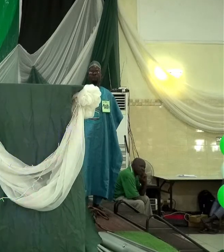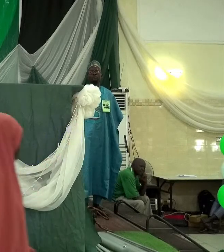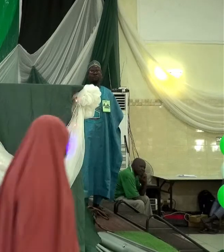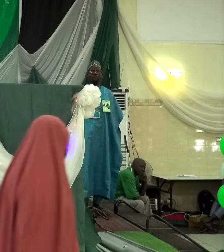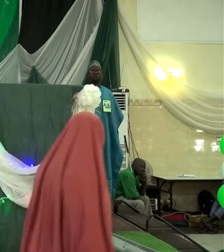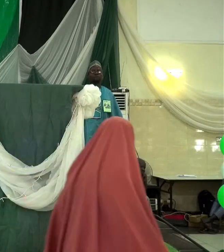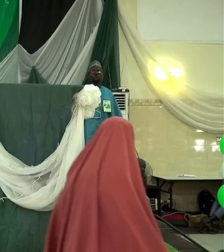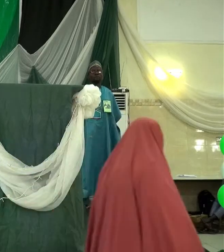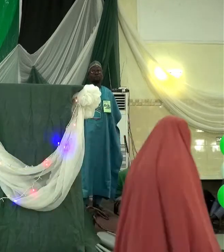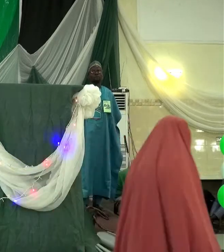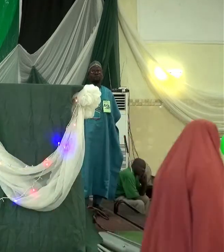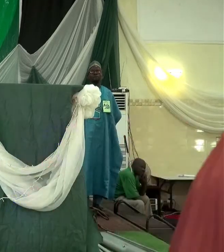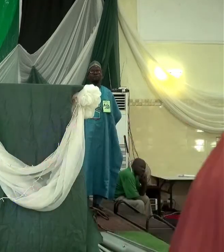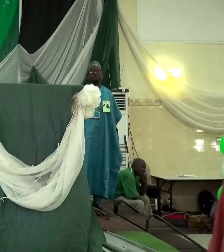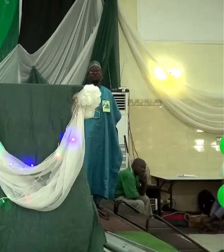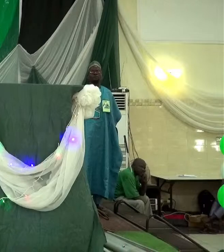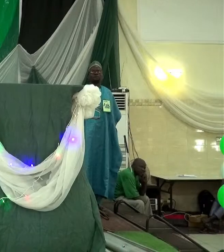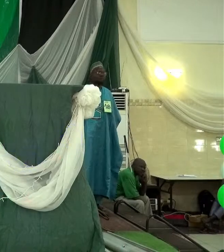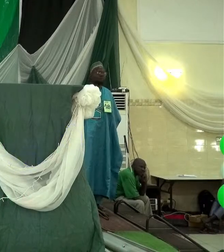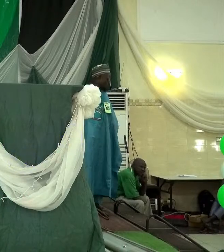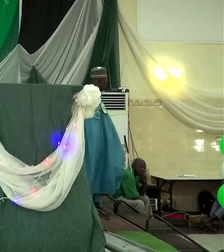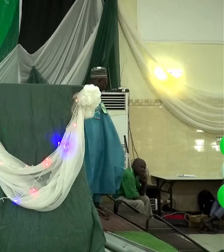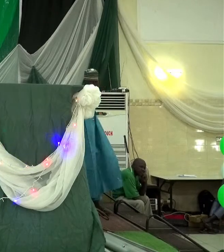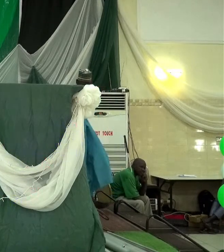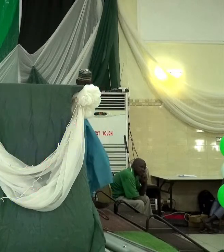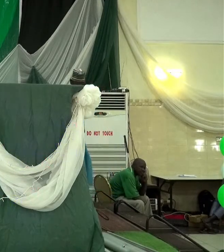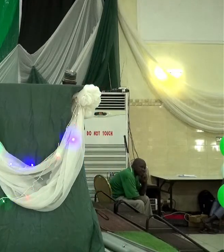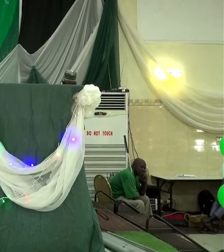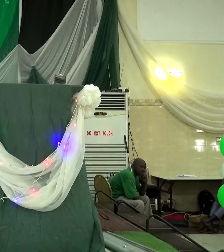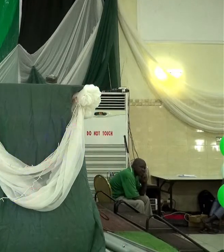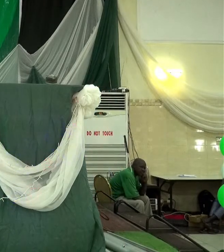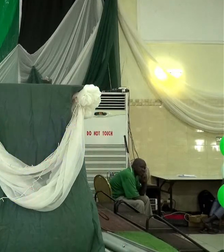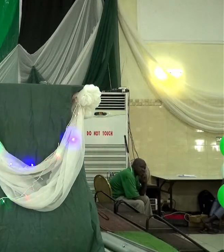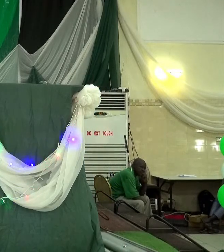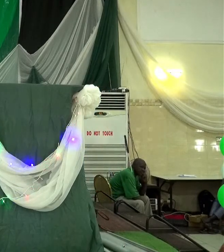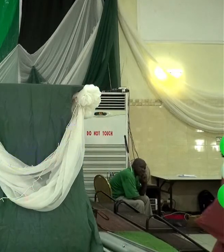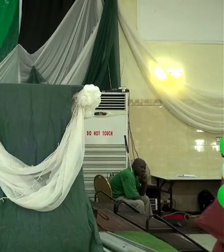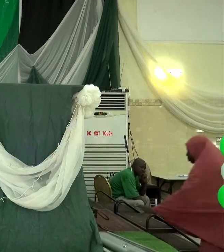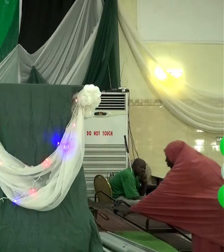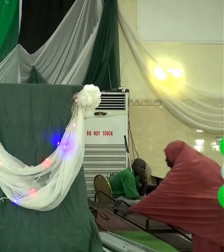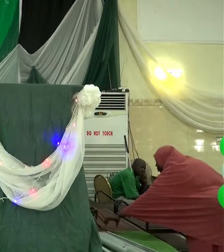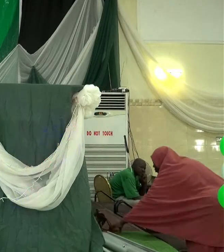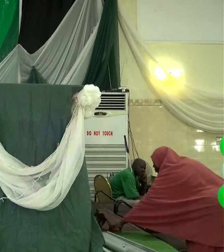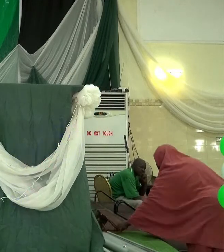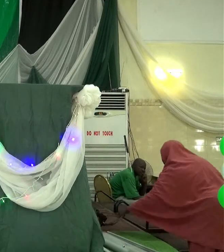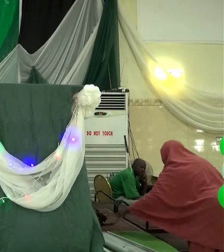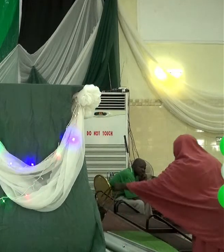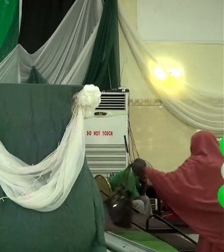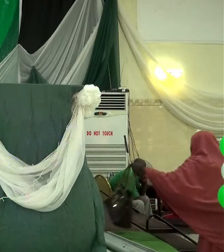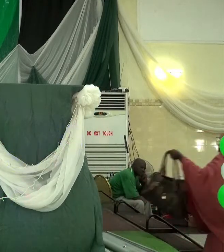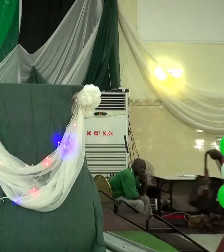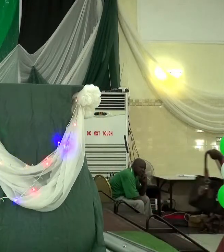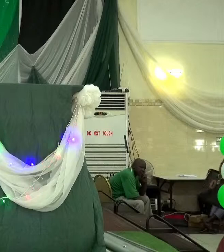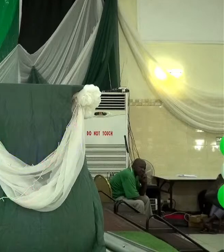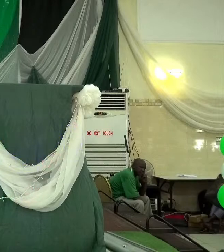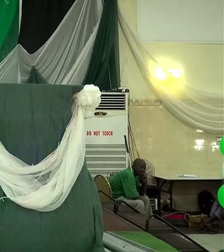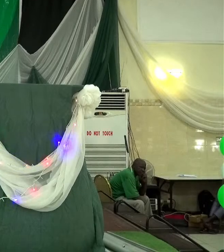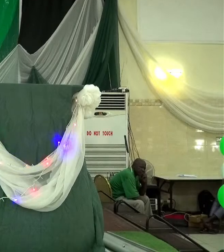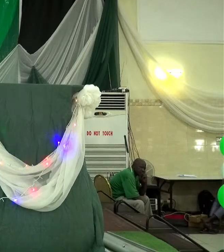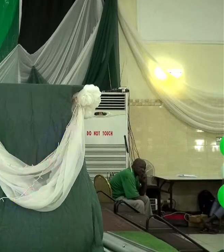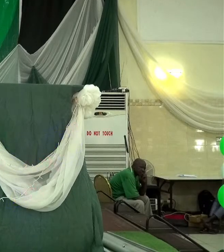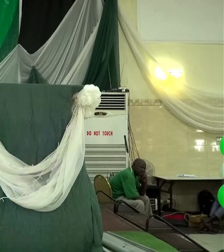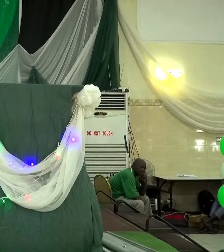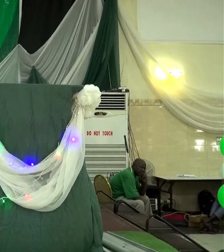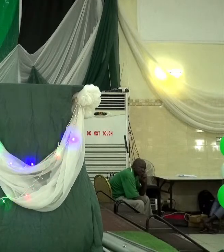Oyeniyi, Okereti Lushaki. Father of the Day, Professor Muslihu Yaya, Executive Secretary, Ms. Wen, Retired Justice M.A.